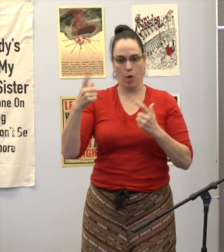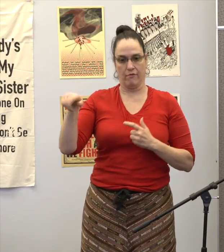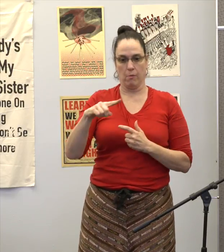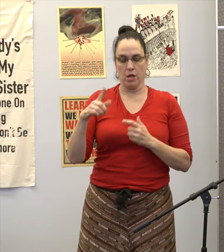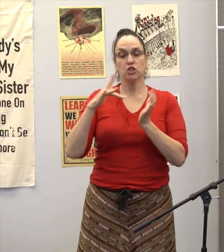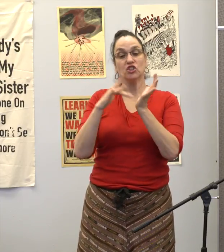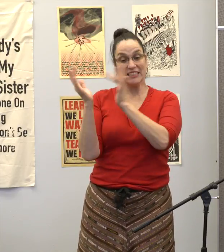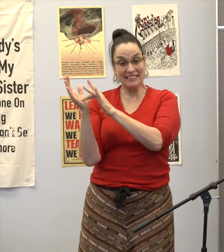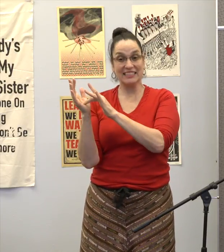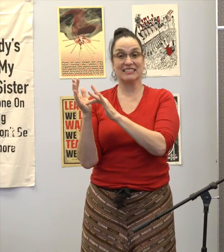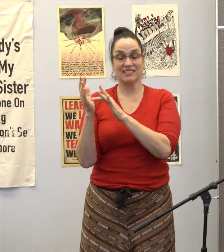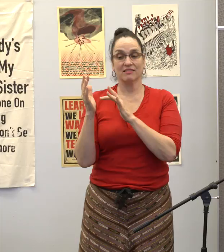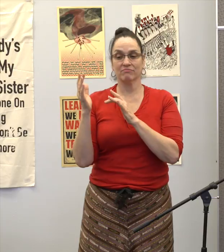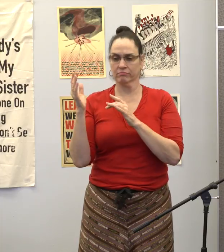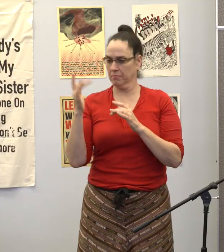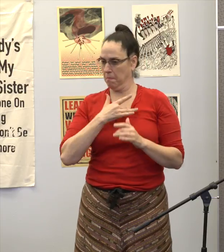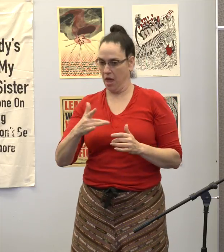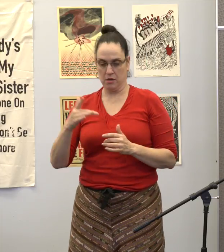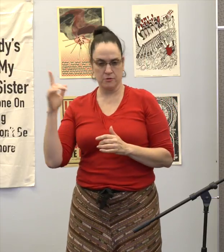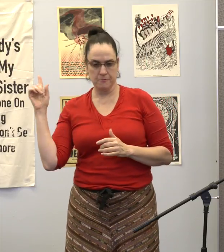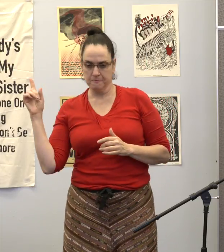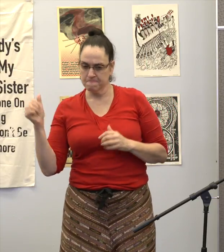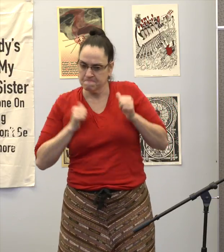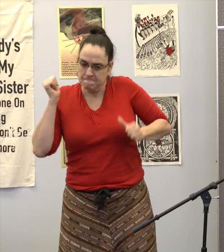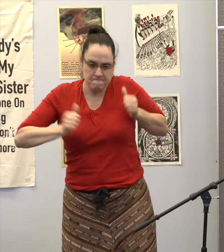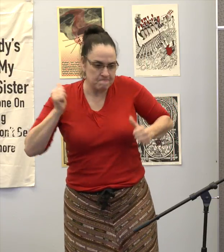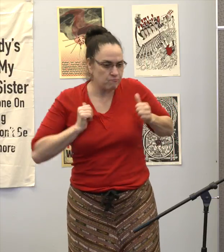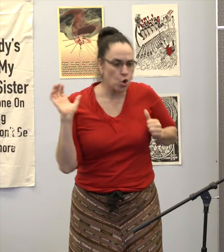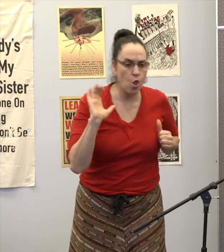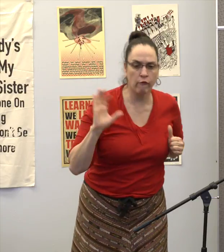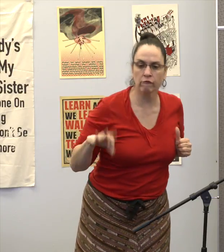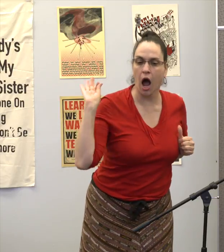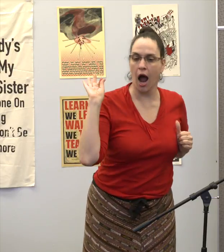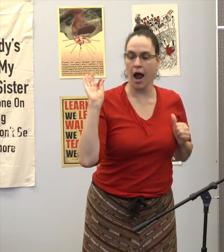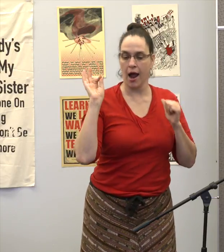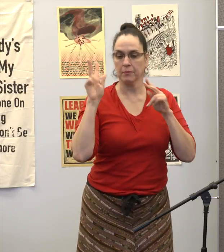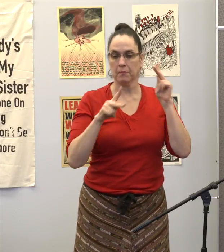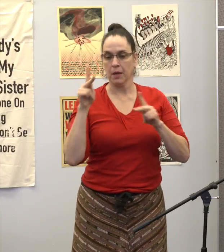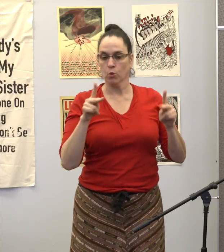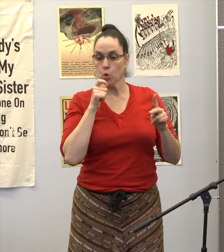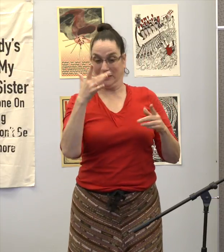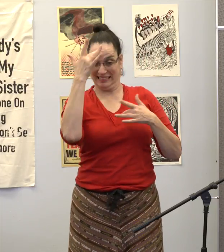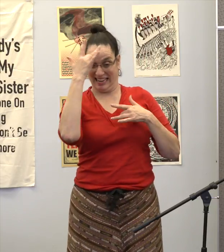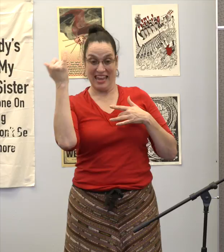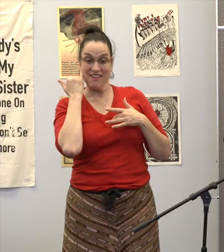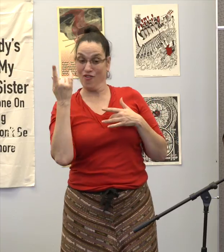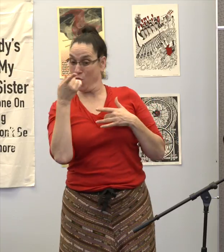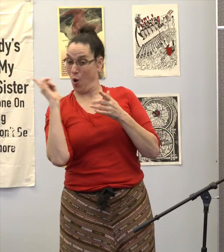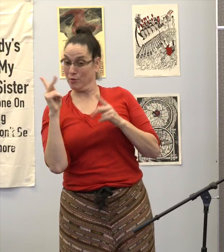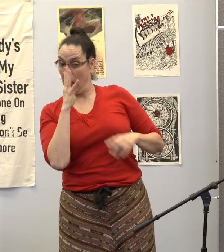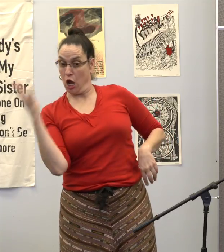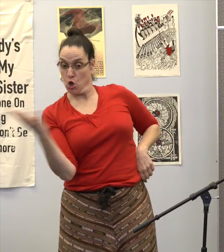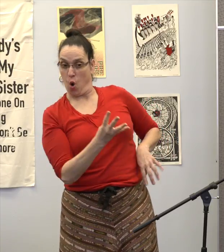often noted to go find people when they were sick and were being left to die by